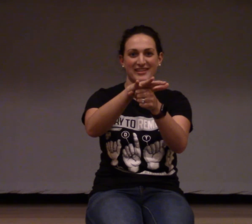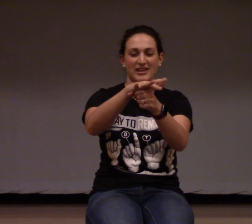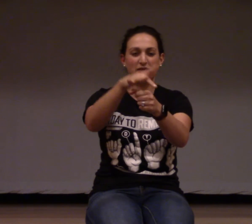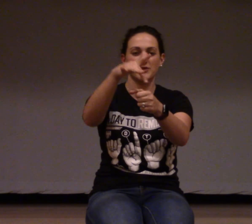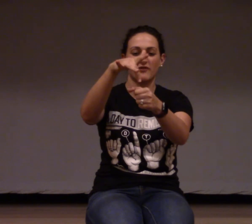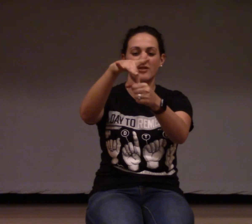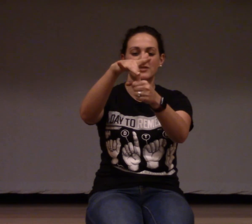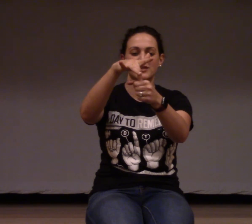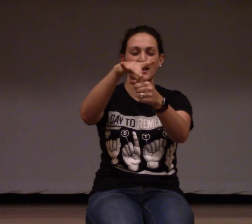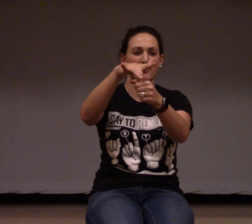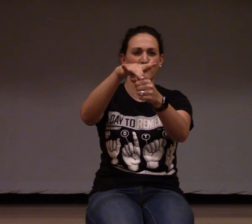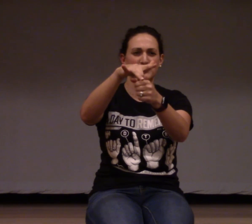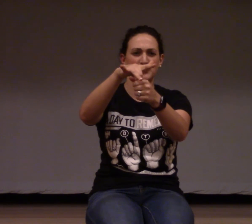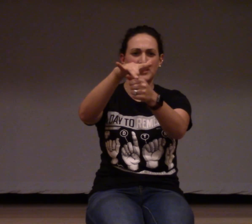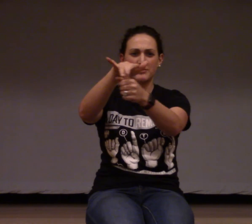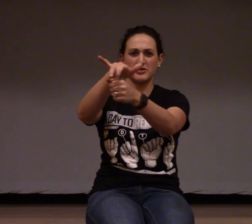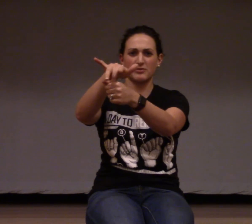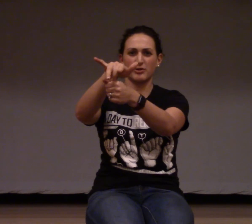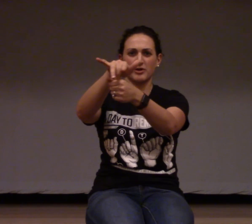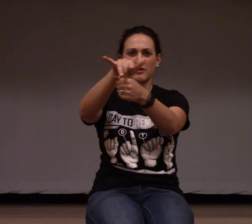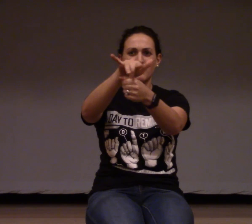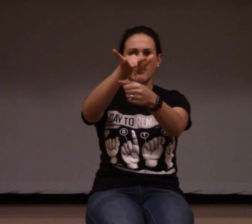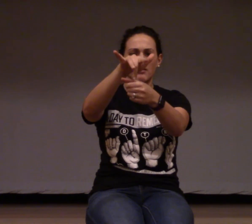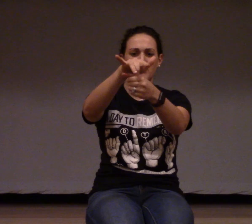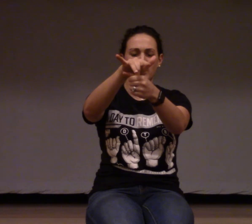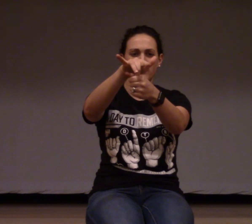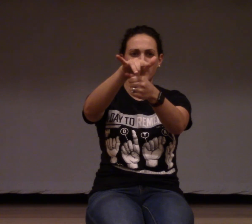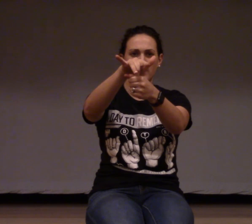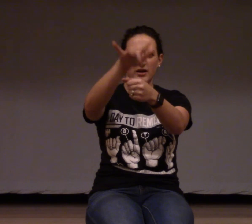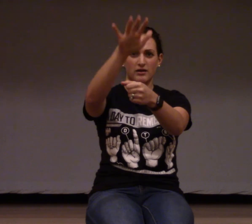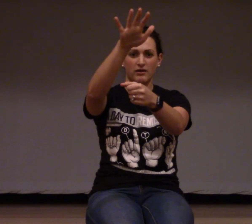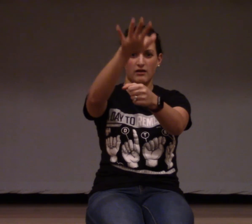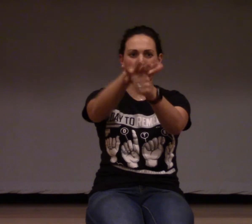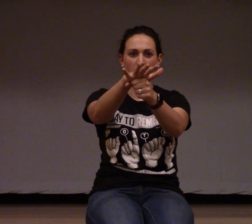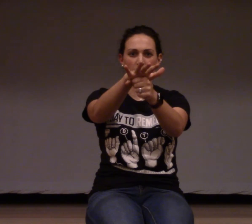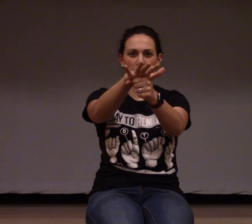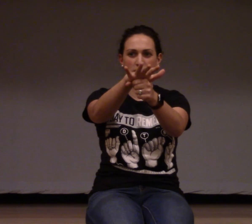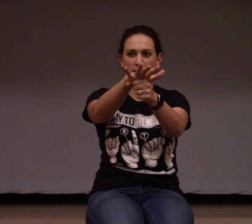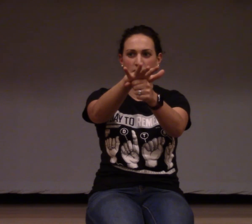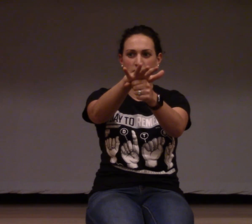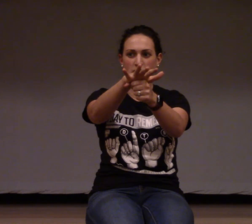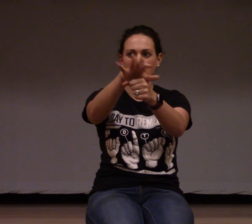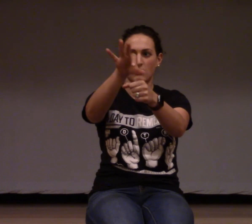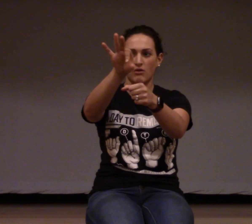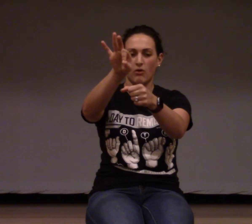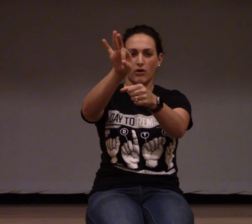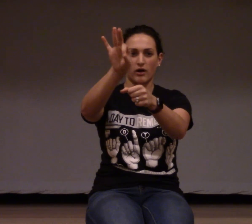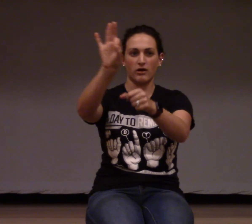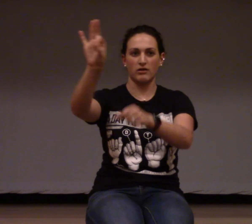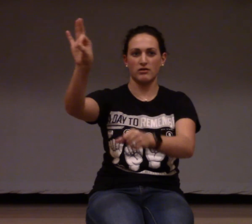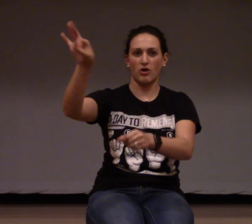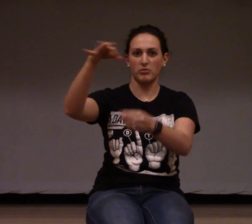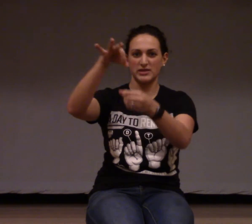Yep, so I've also seen, I don't know if I told you guys, but you could put your middle finger in and then come out and down, or almost like